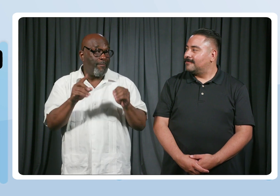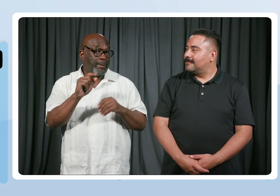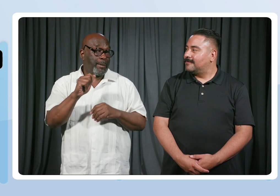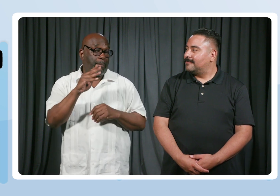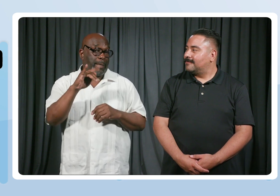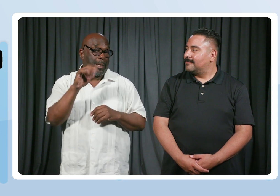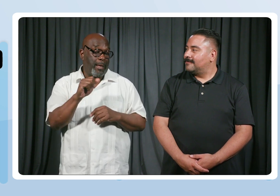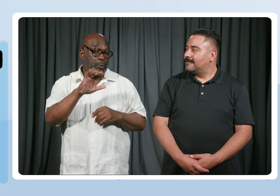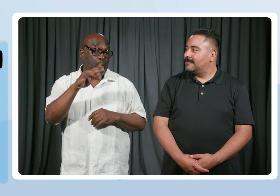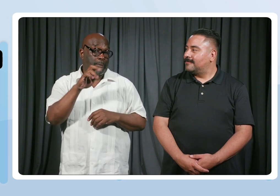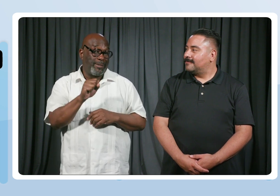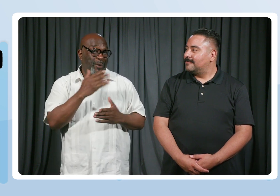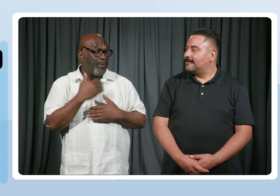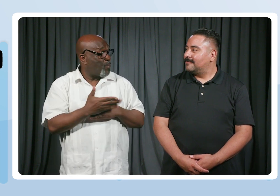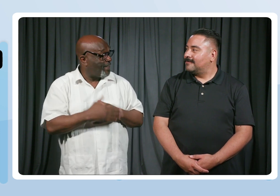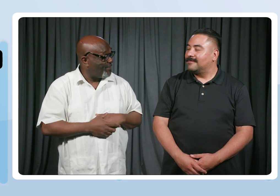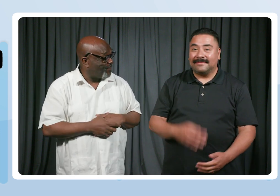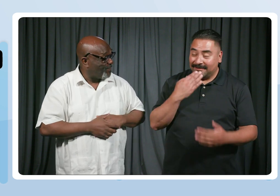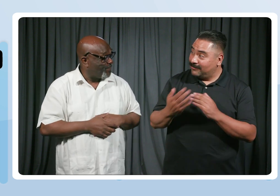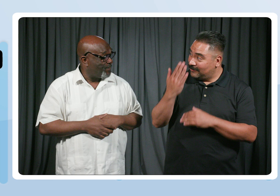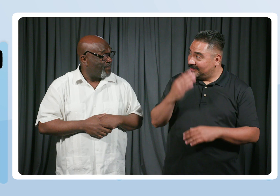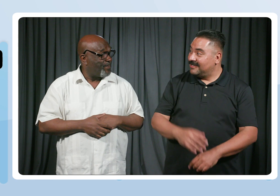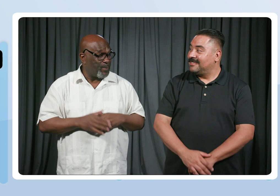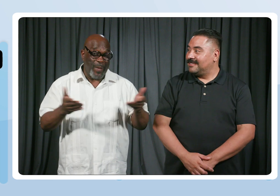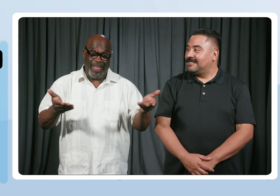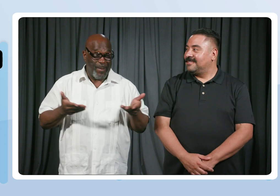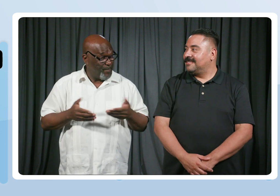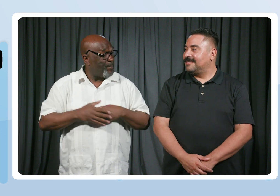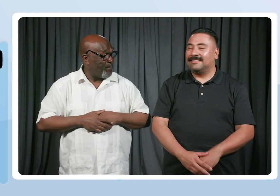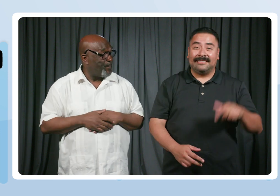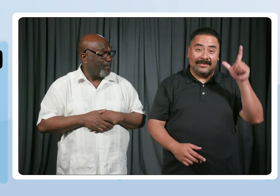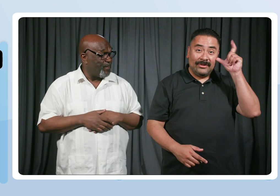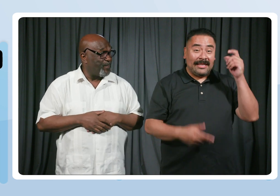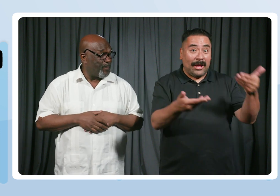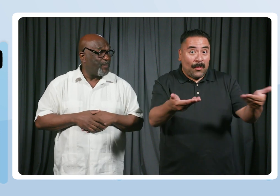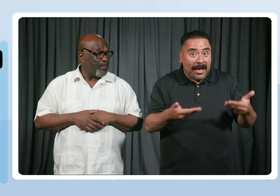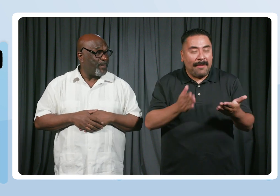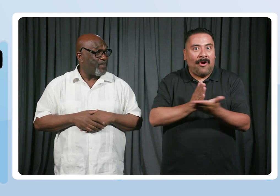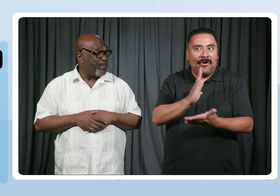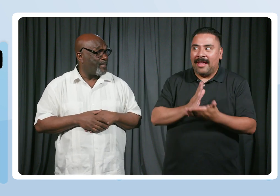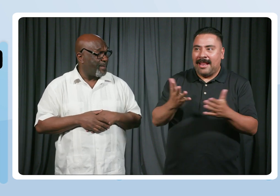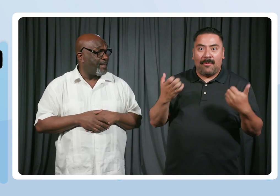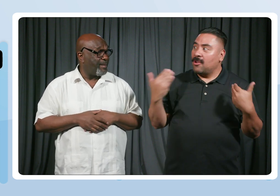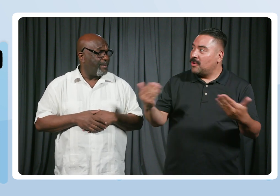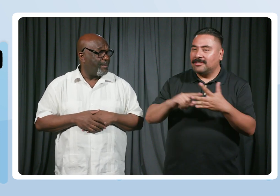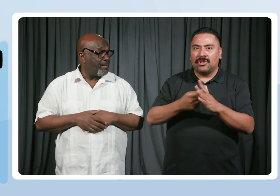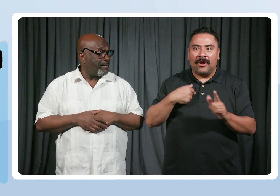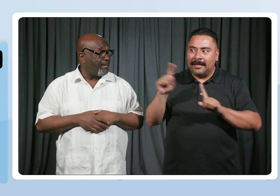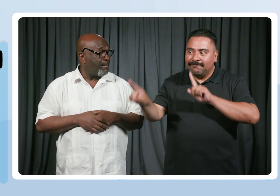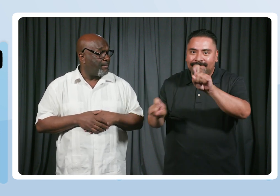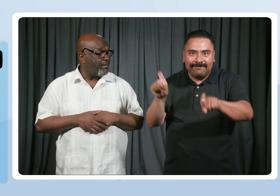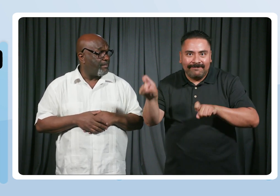Jones. Good morning. Good morning. Welcome. Morning. Welcome. All right, I'd love to get started and ask you